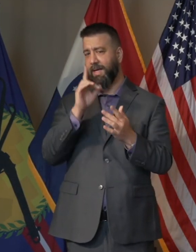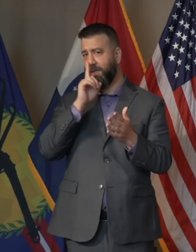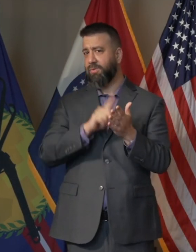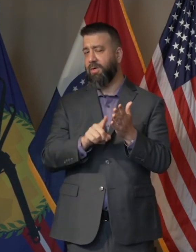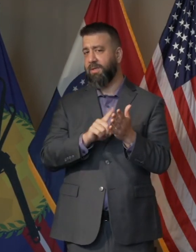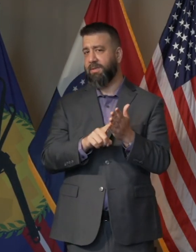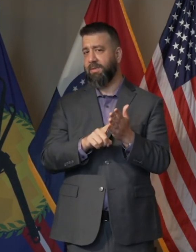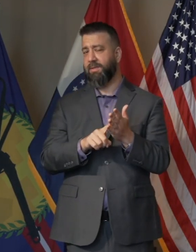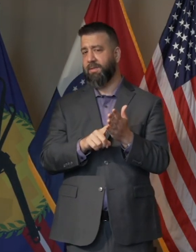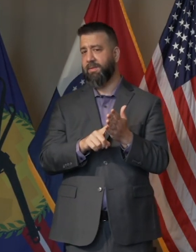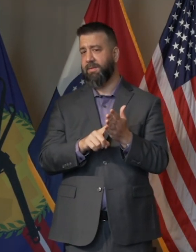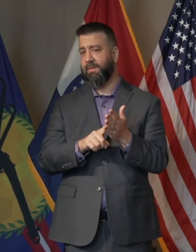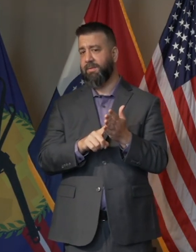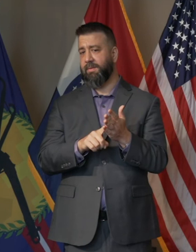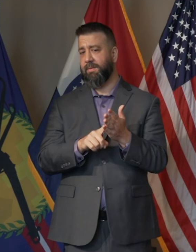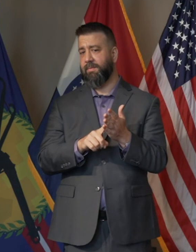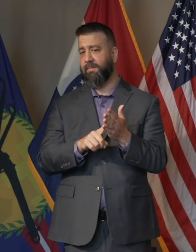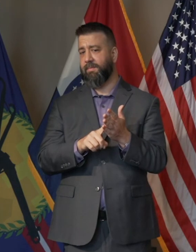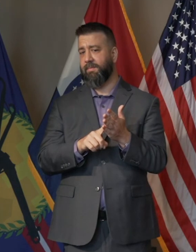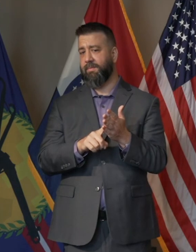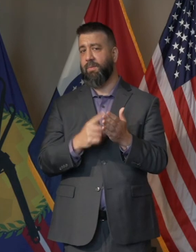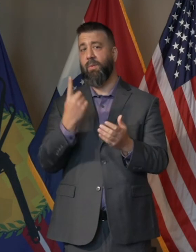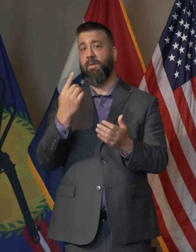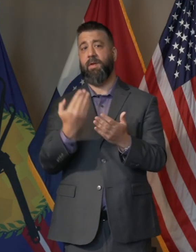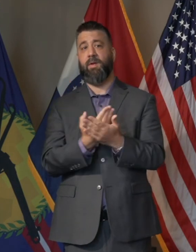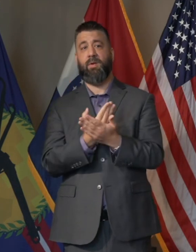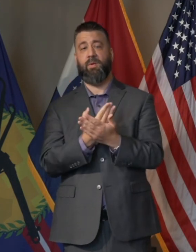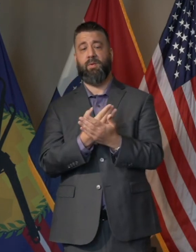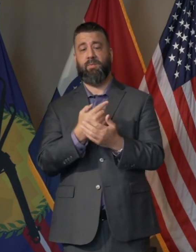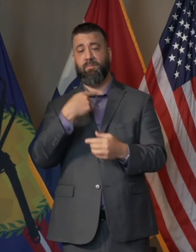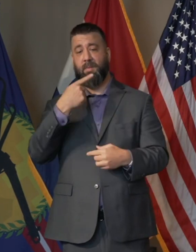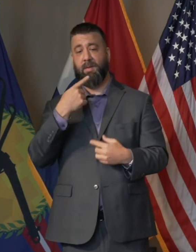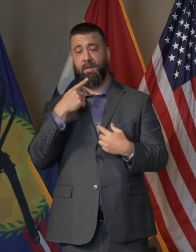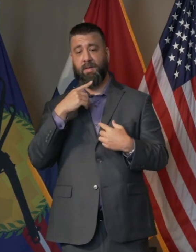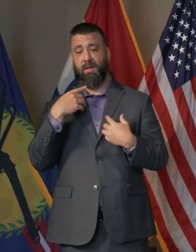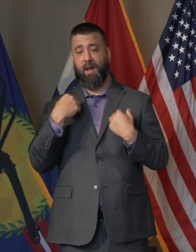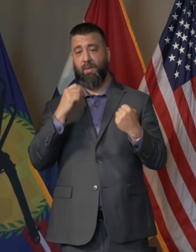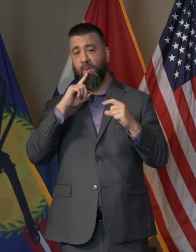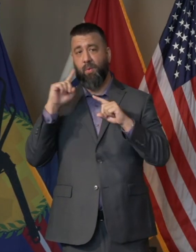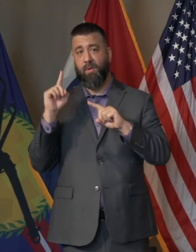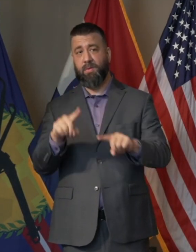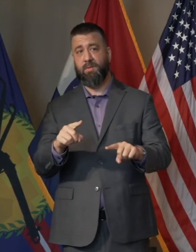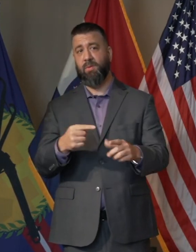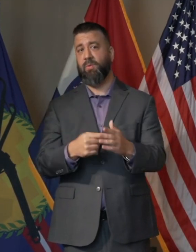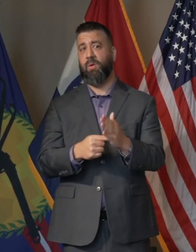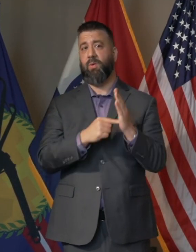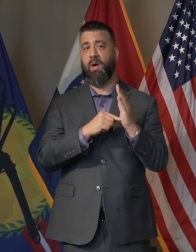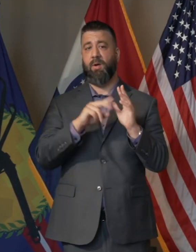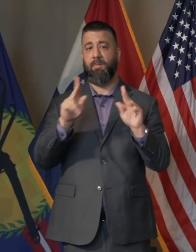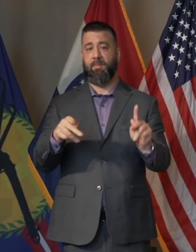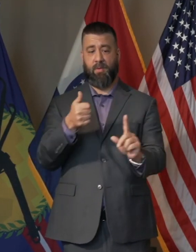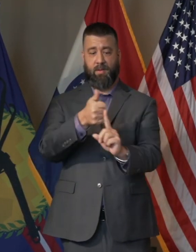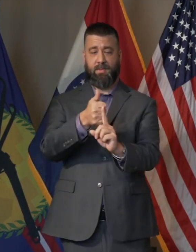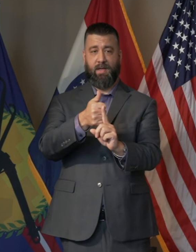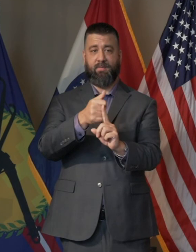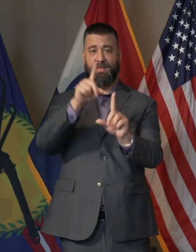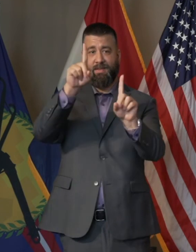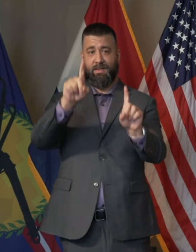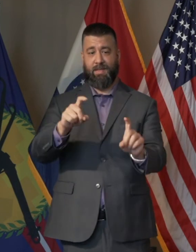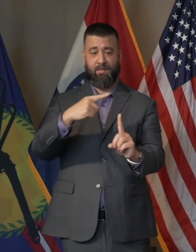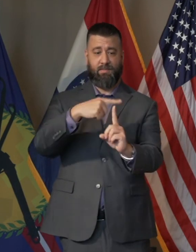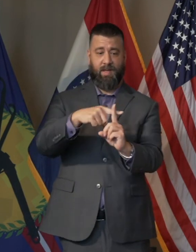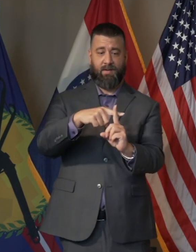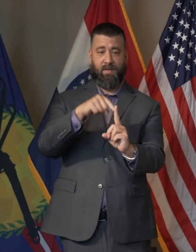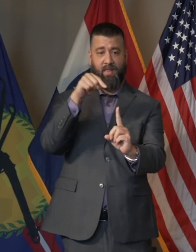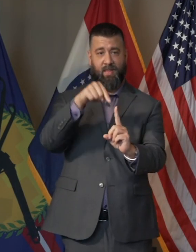County Department of Public Health. One of our new public health orders is to require anyone who tests positive to